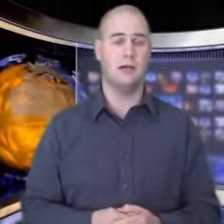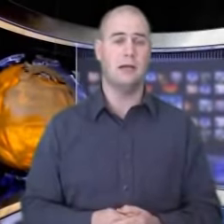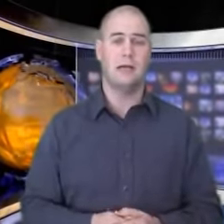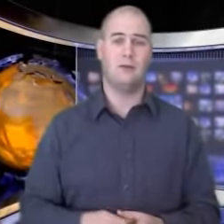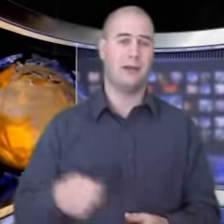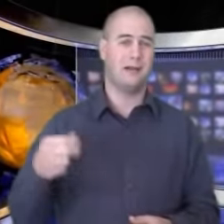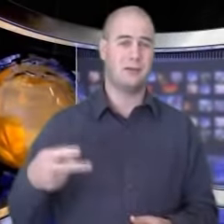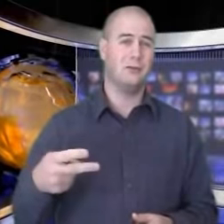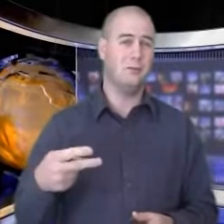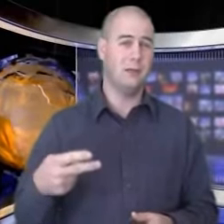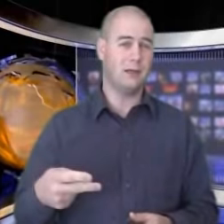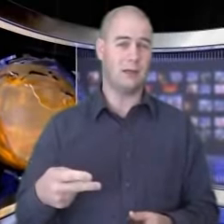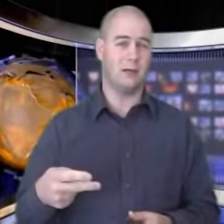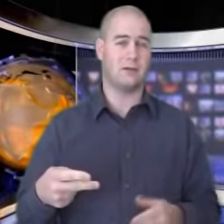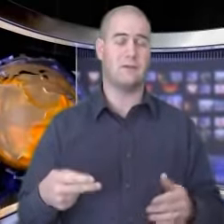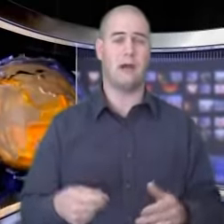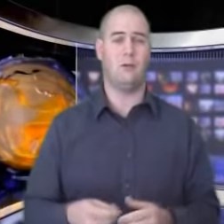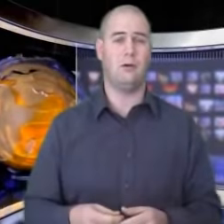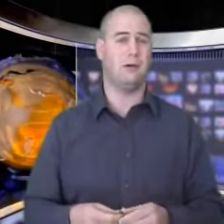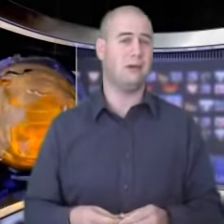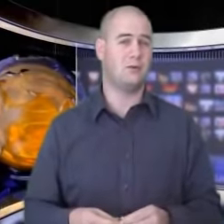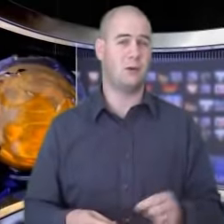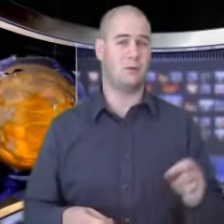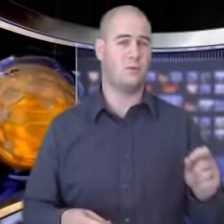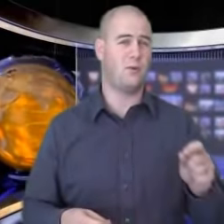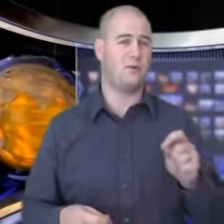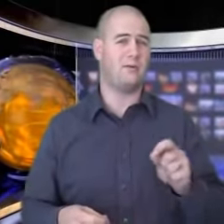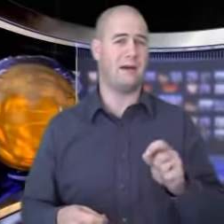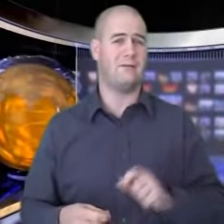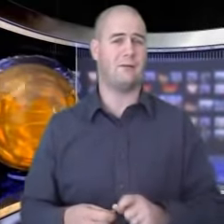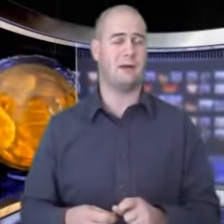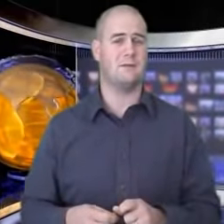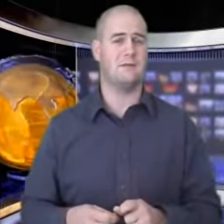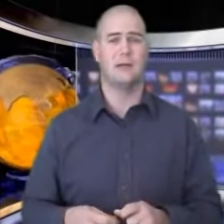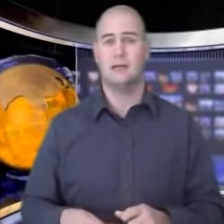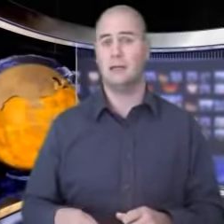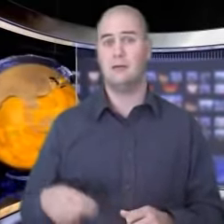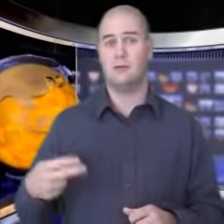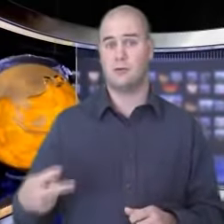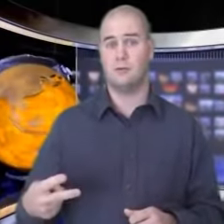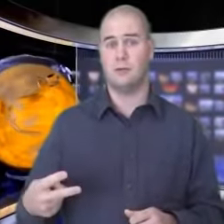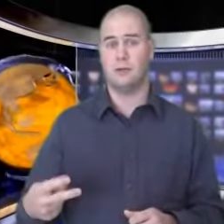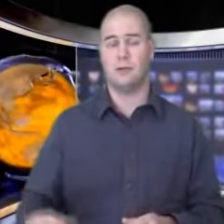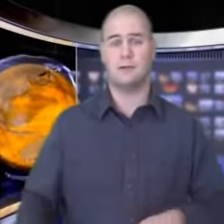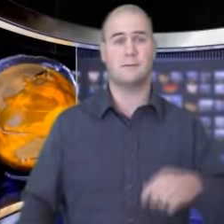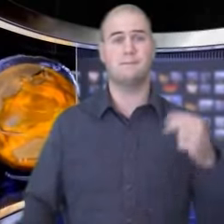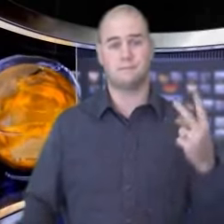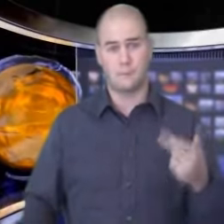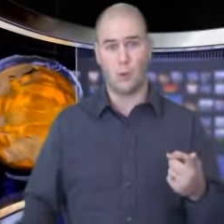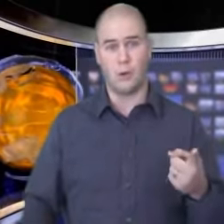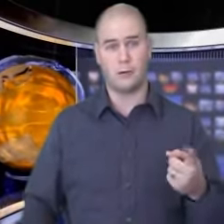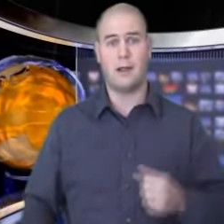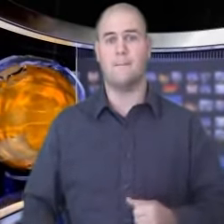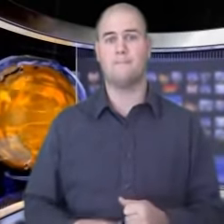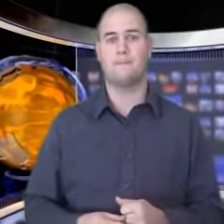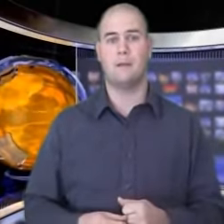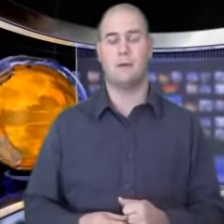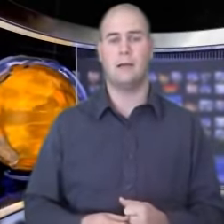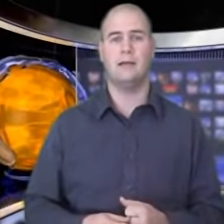if you had 2 milliliters of that wood and each one was 0.5 grams, then 2 milliliters, 1 gram. Okay?